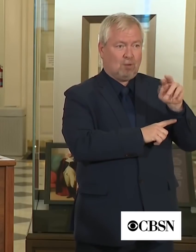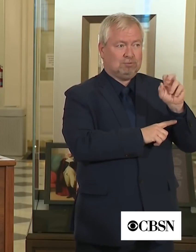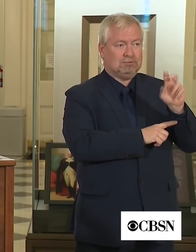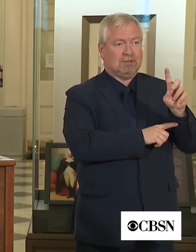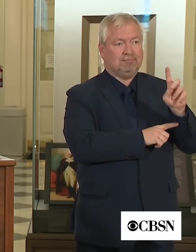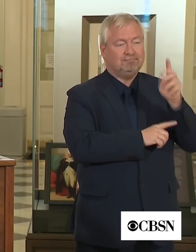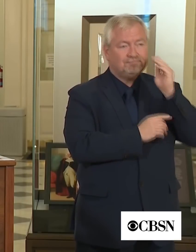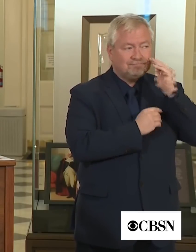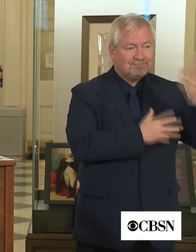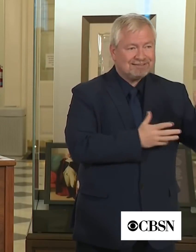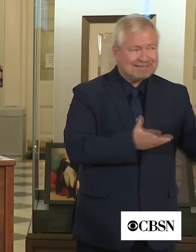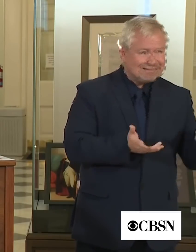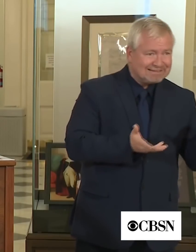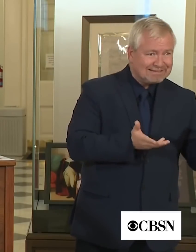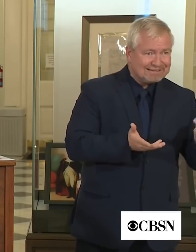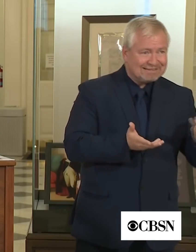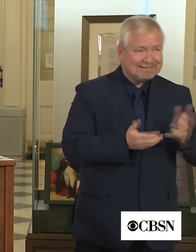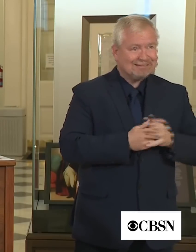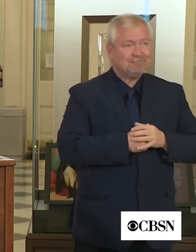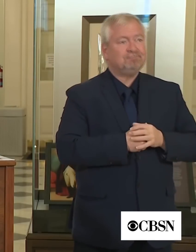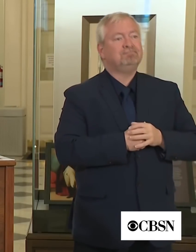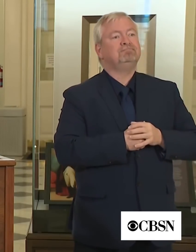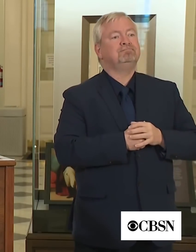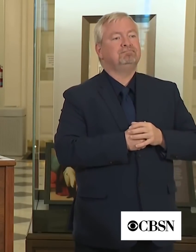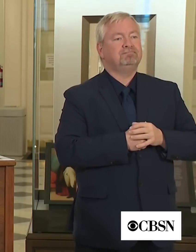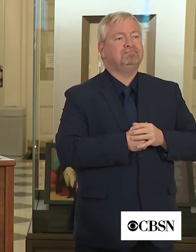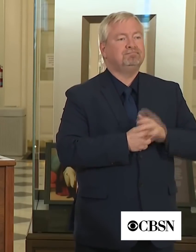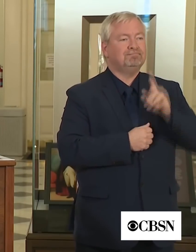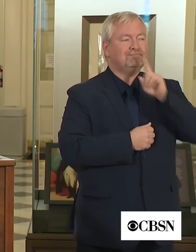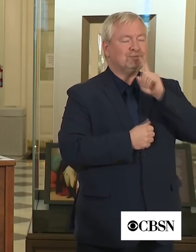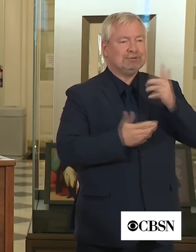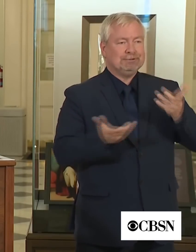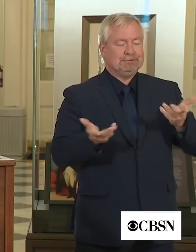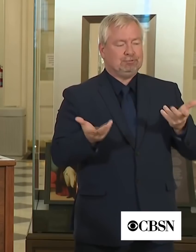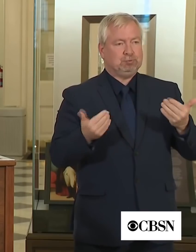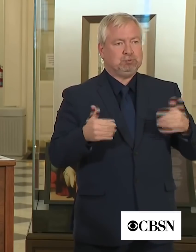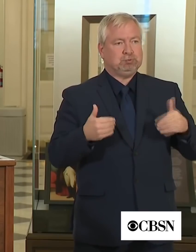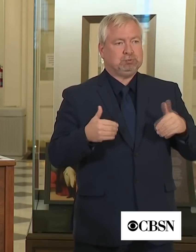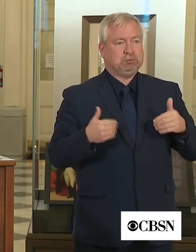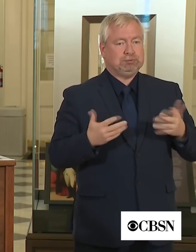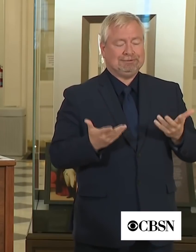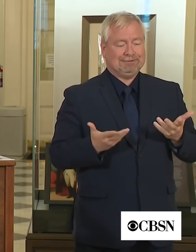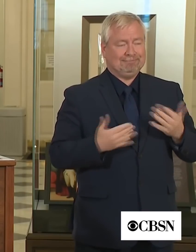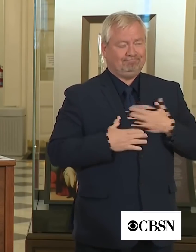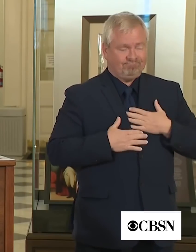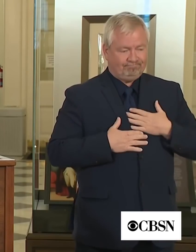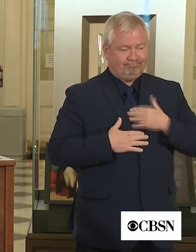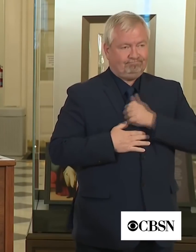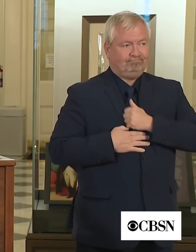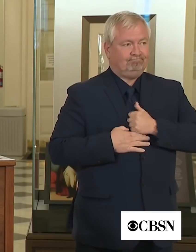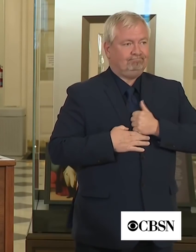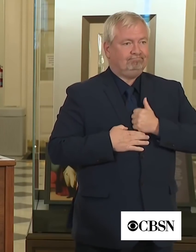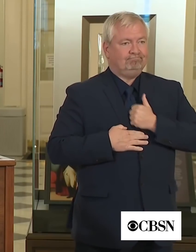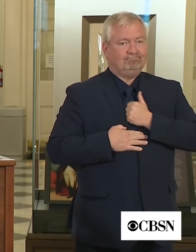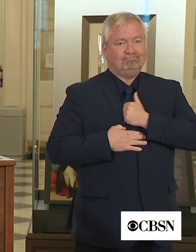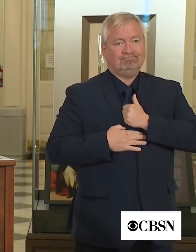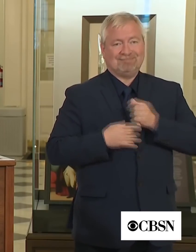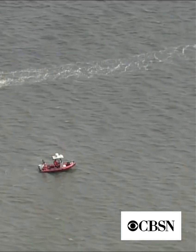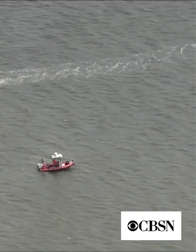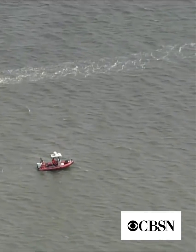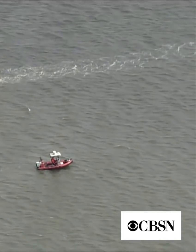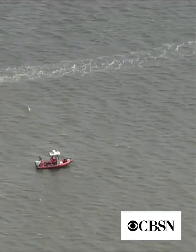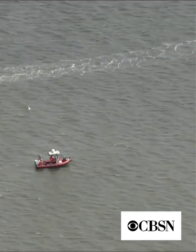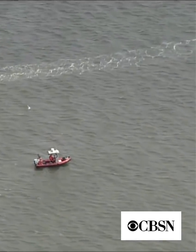people of Maryland, I expressed our most heartfelt sympathies and